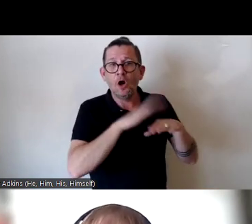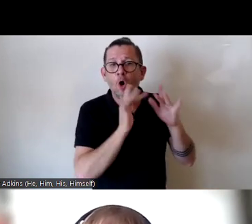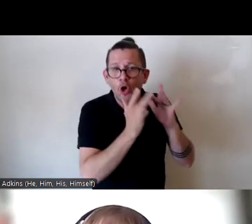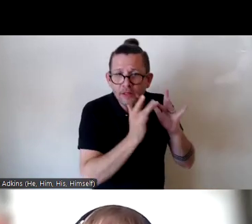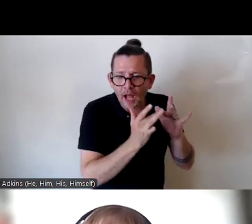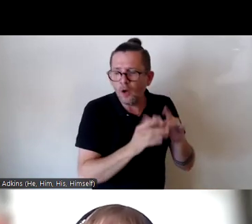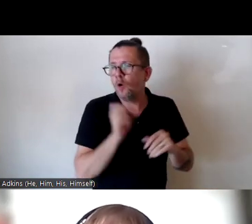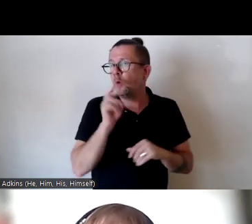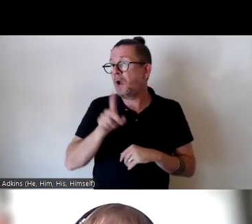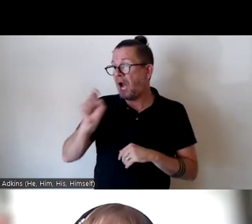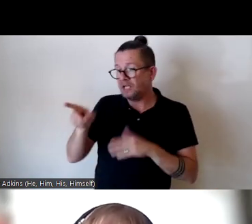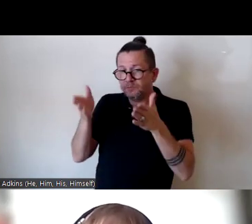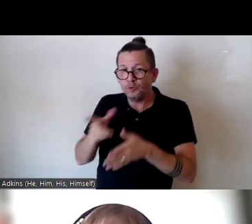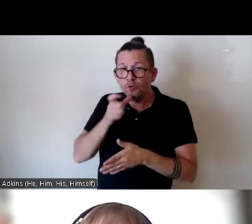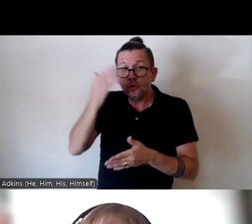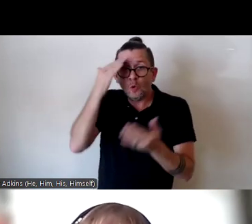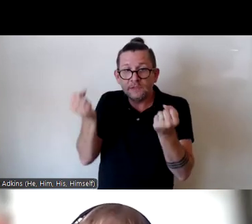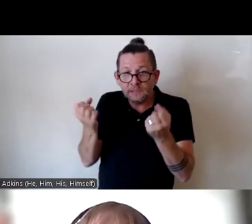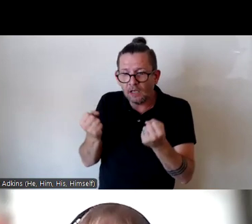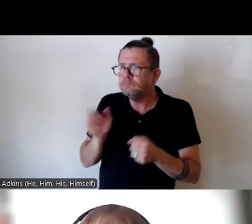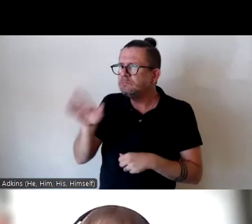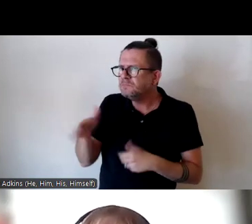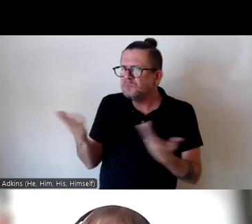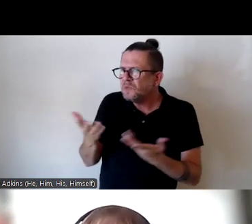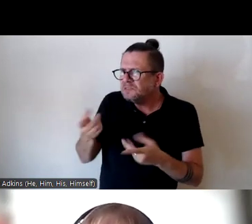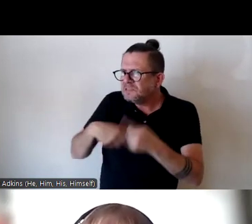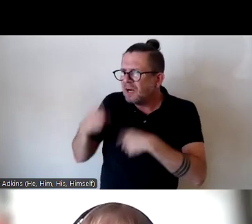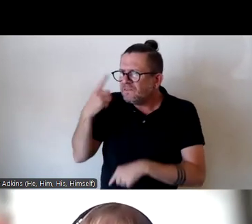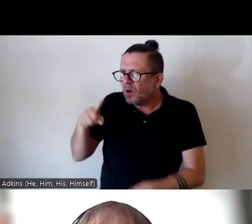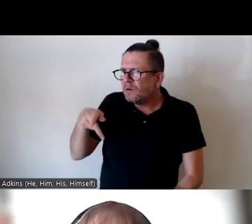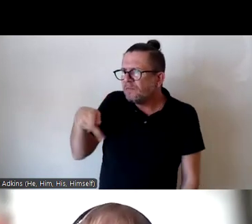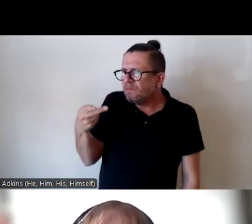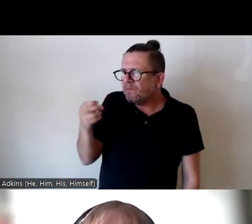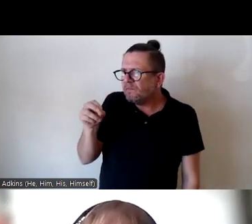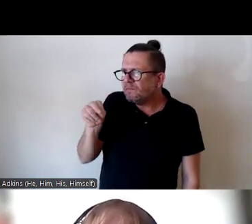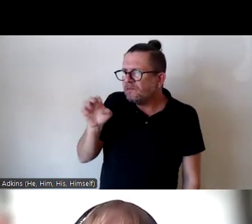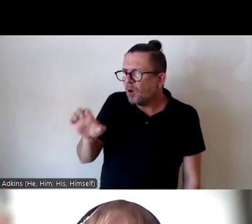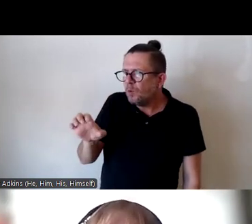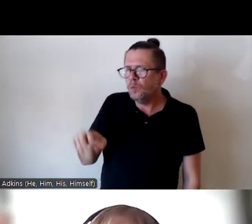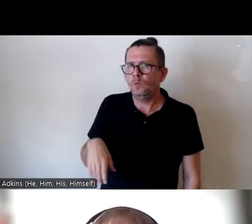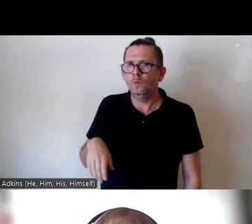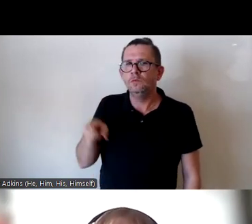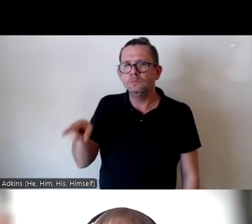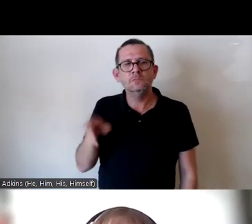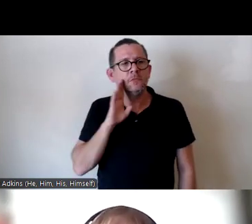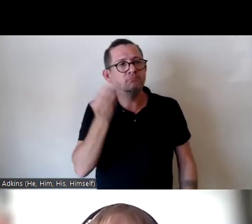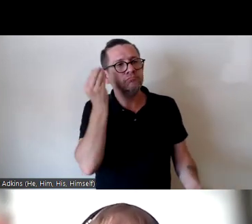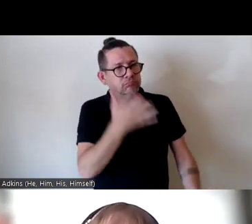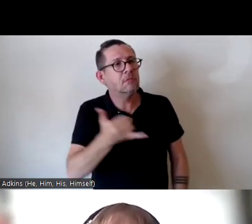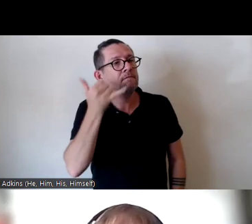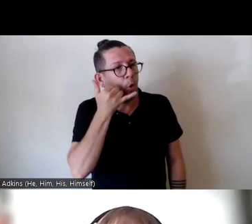have to do is look up a simple sign for what the sign for phone is? Or next time the client comes in, what's the sign